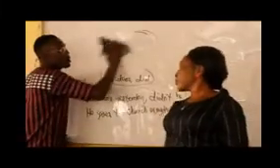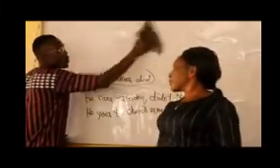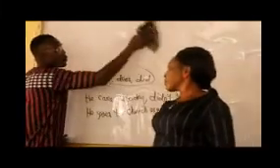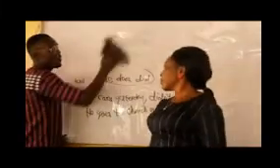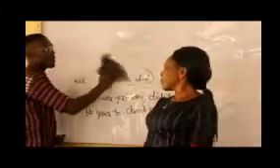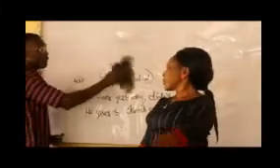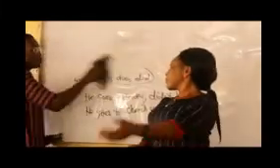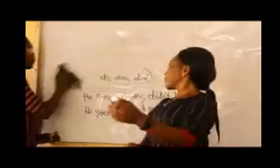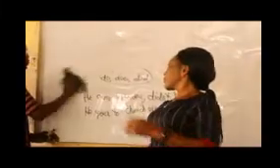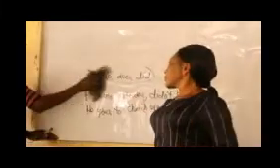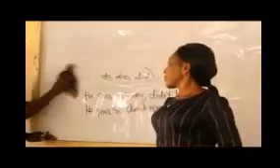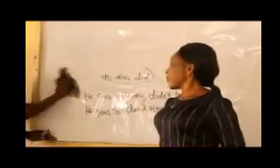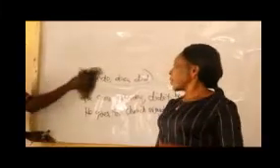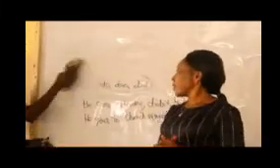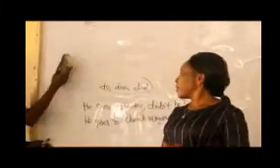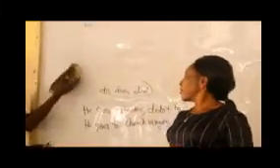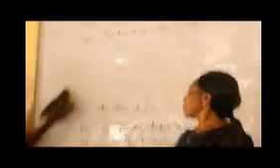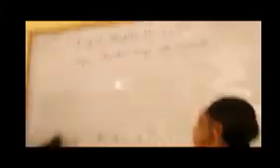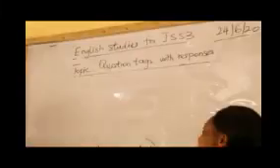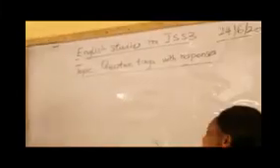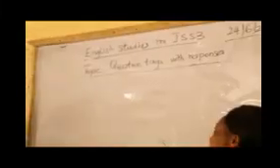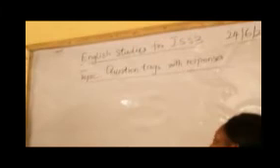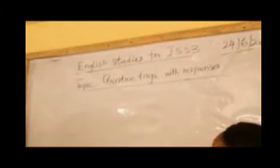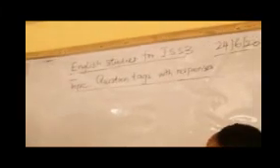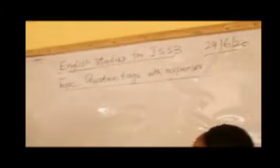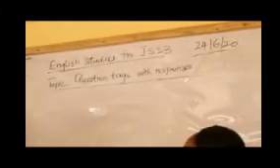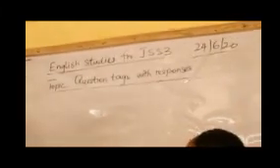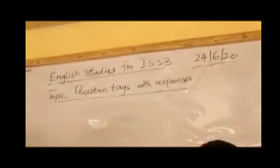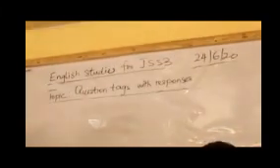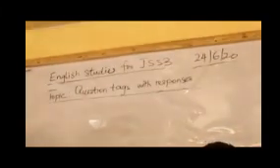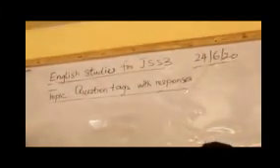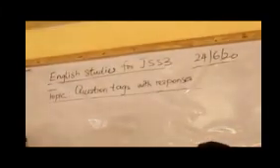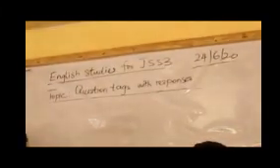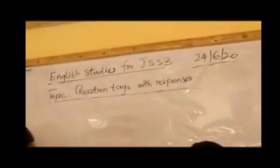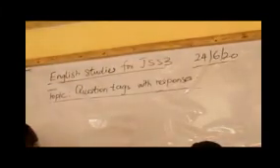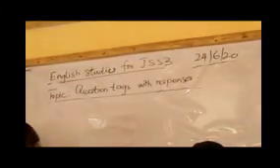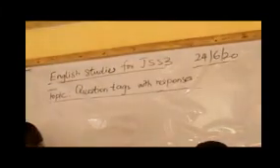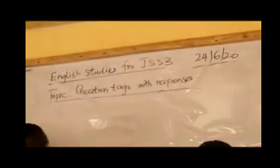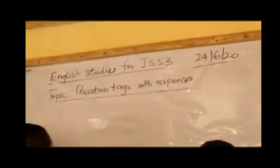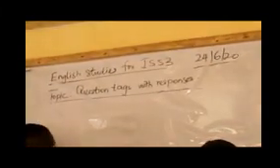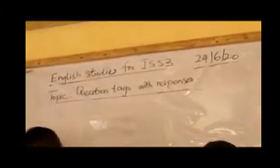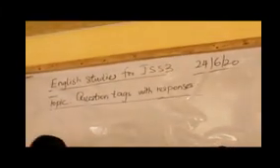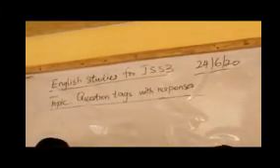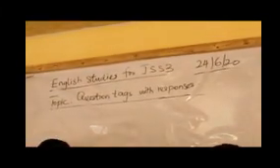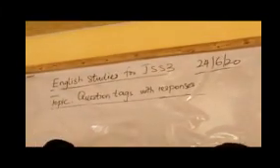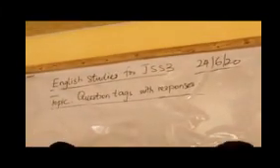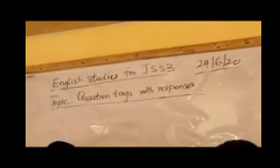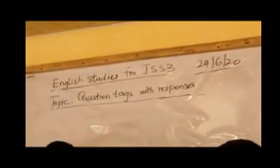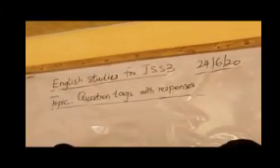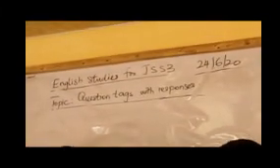This is not what they have come to do, just to refresh your memory. Then